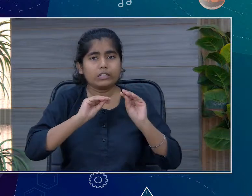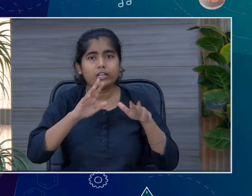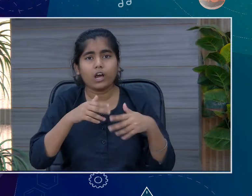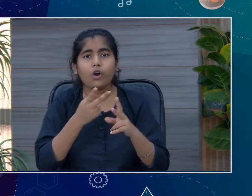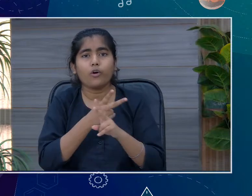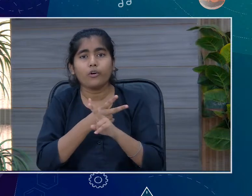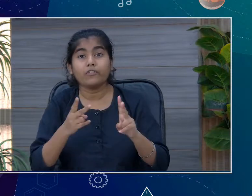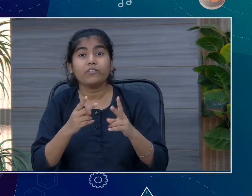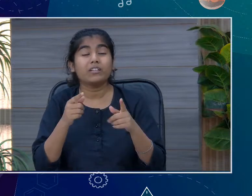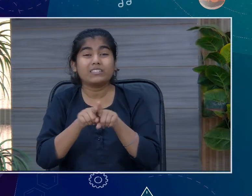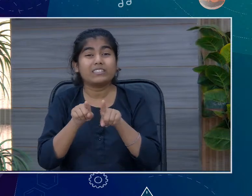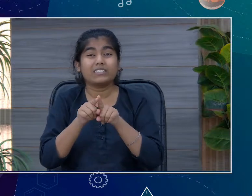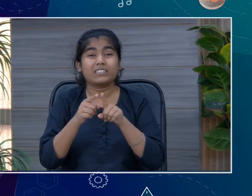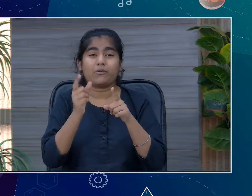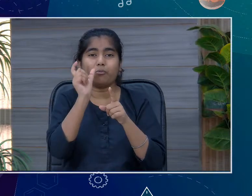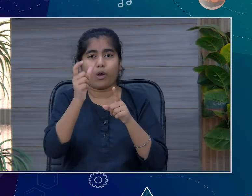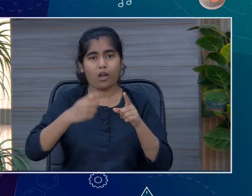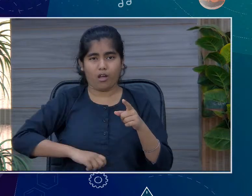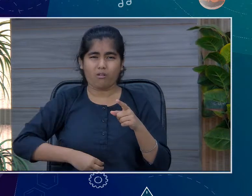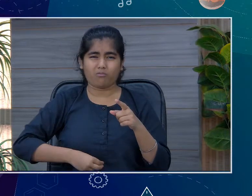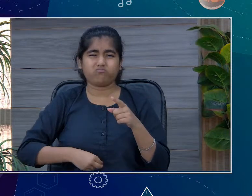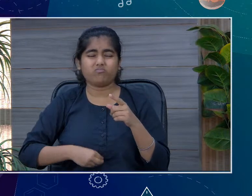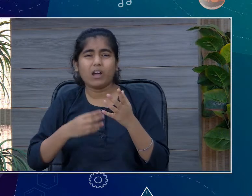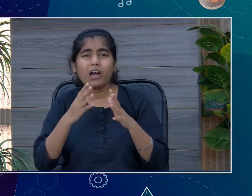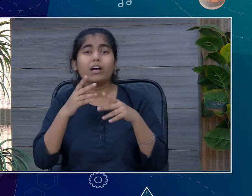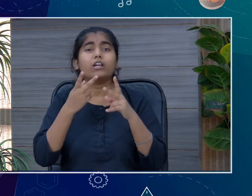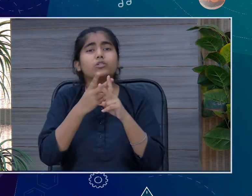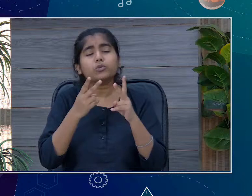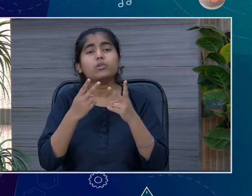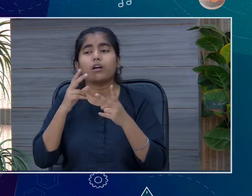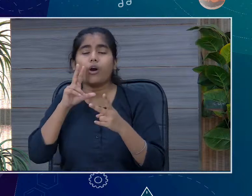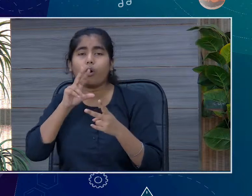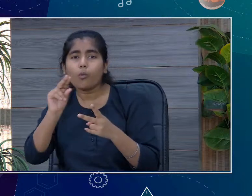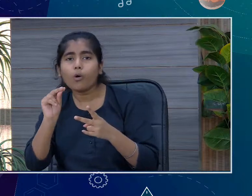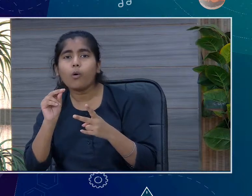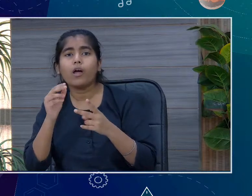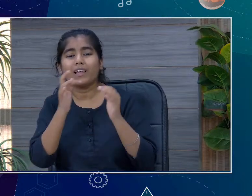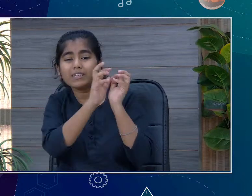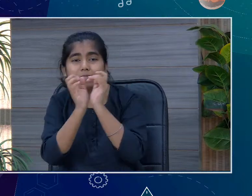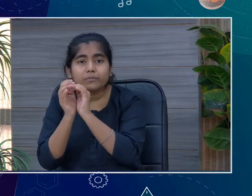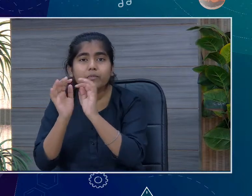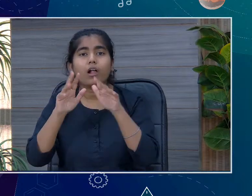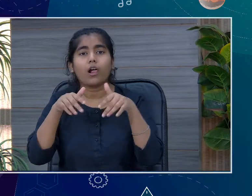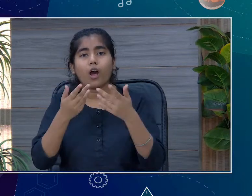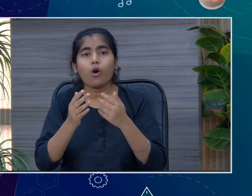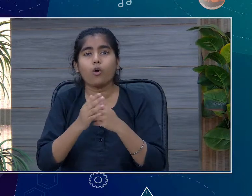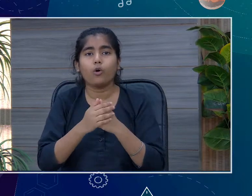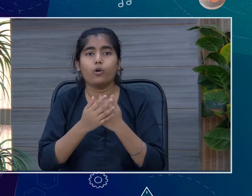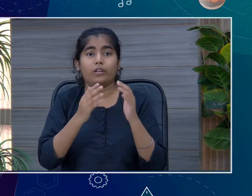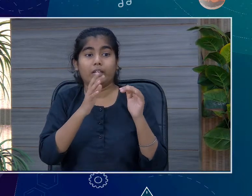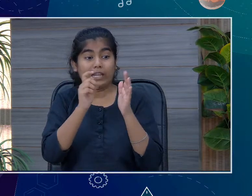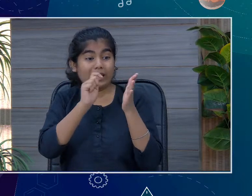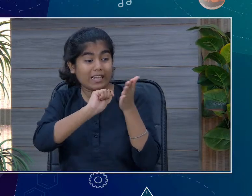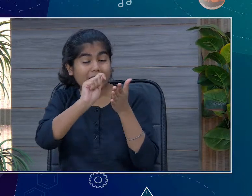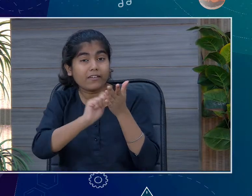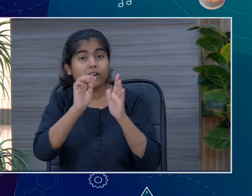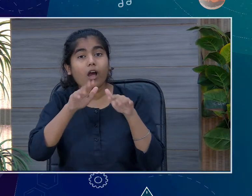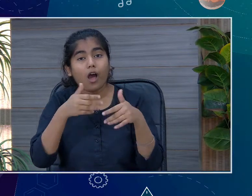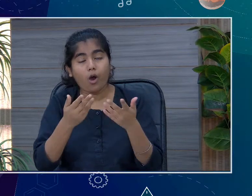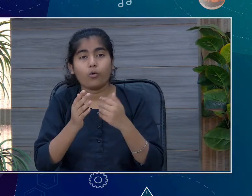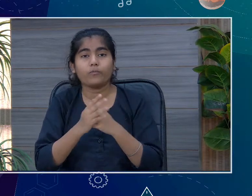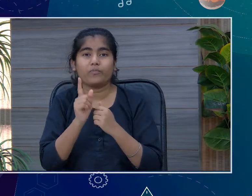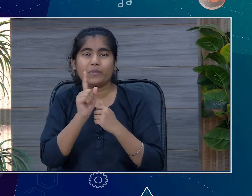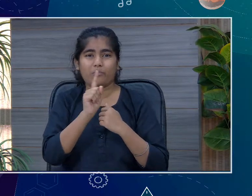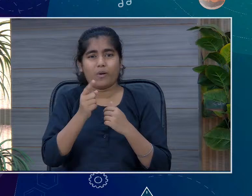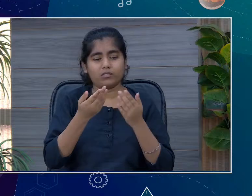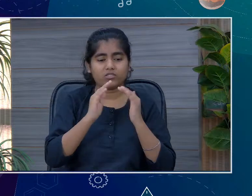word hungry to the spoken language. How it is spelled out, like how it is written. So, but the